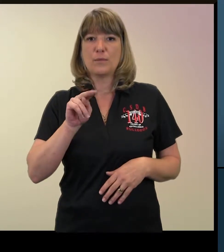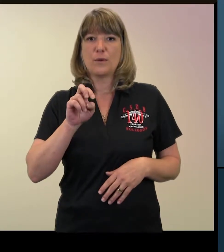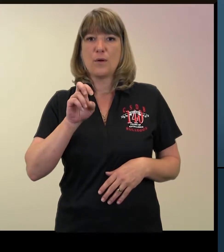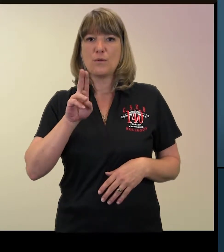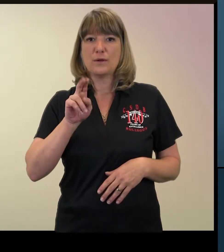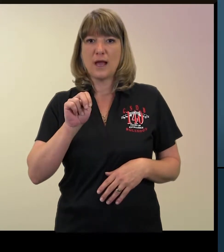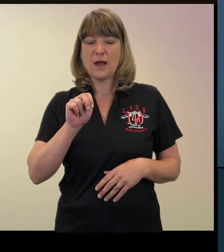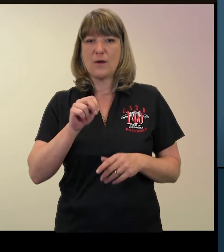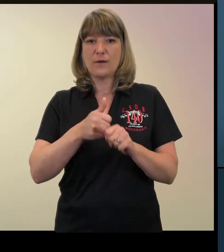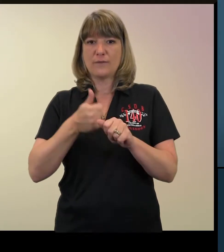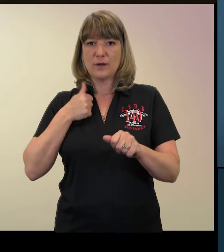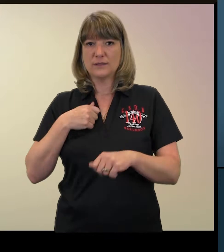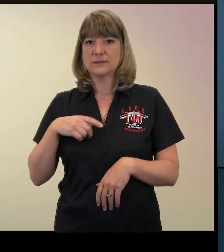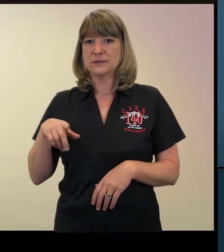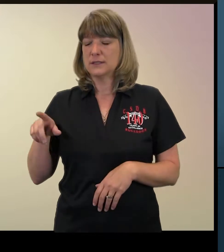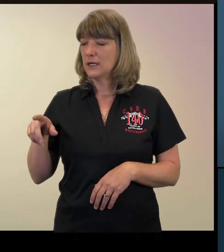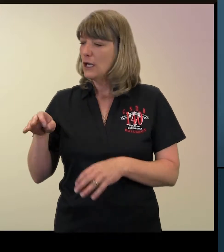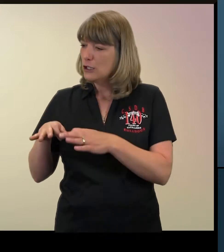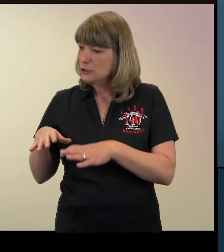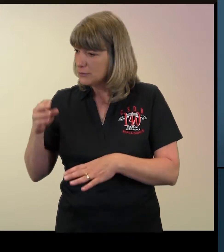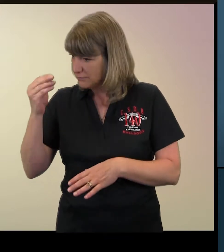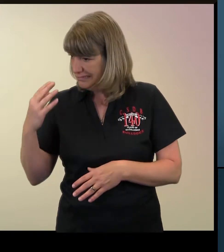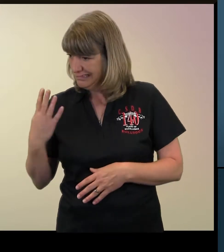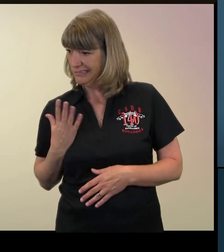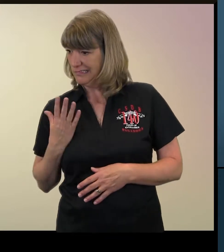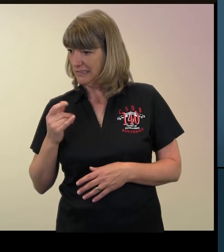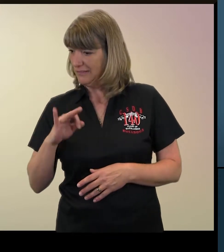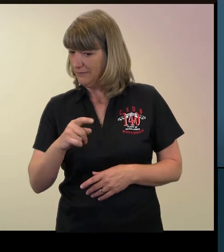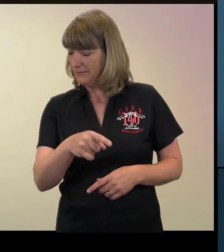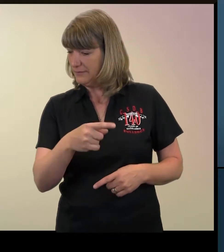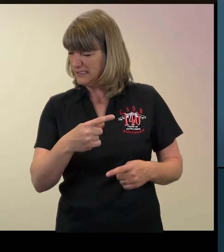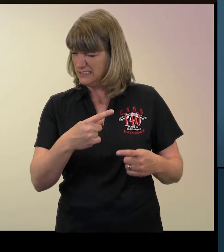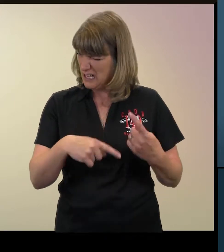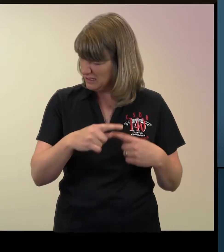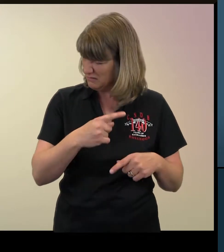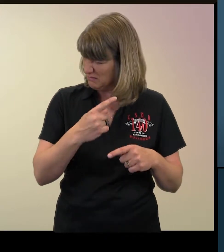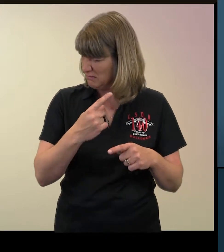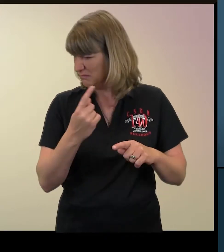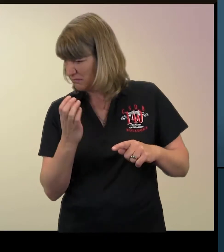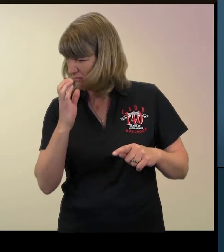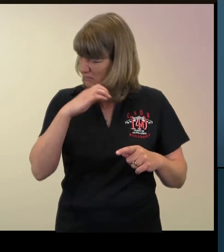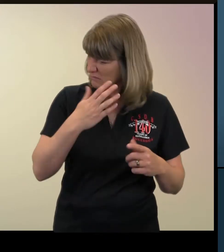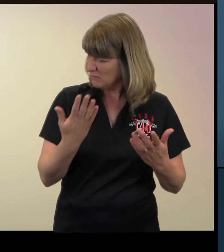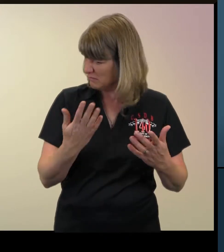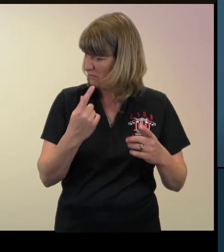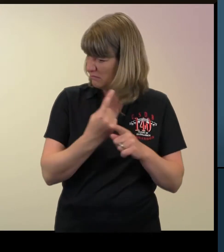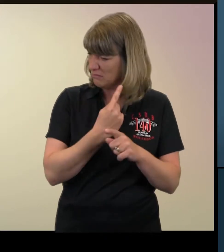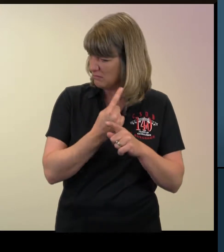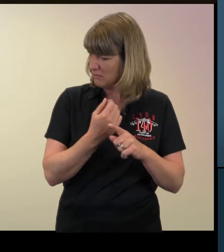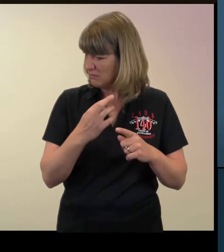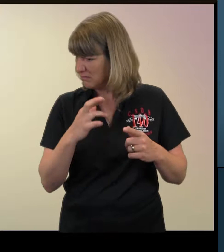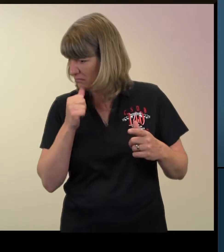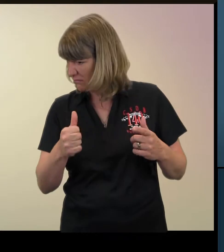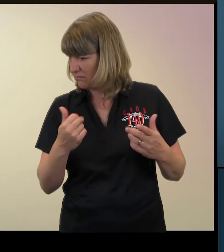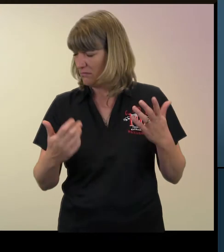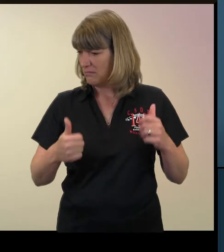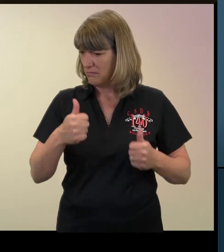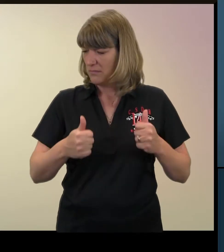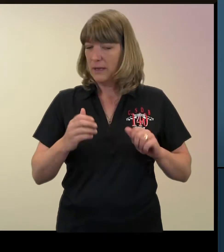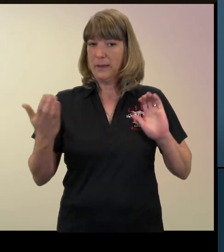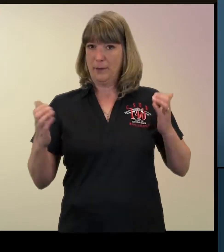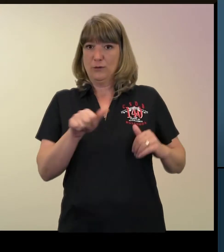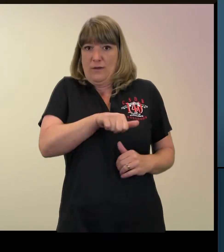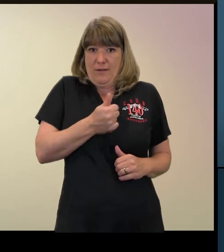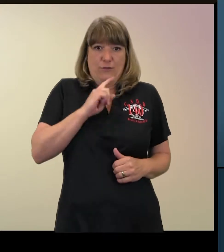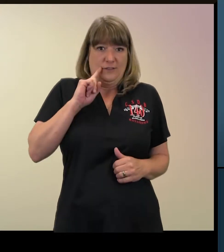the interpreter to communicate to you if the child is using signs in ways that are unusual compared to other children who are deaf.